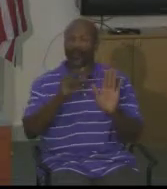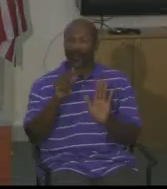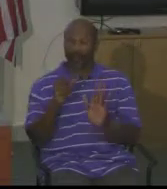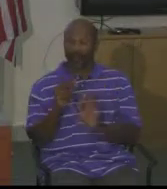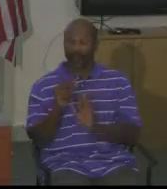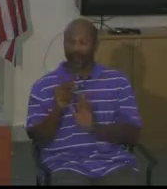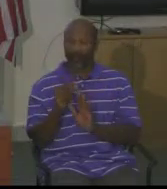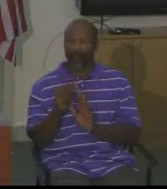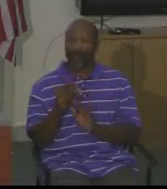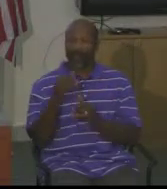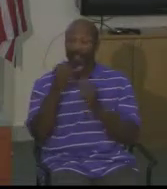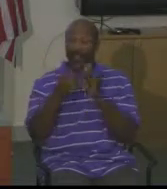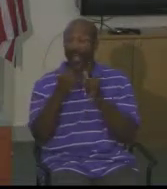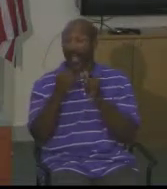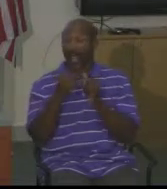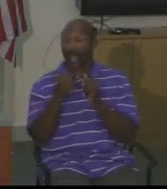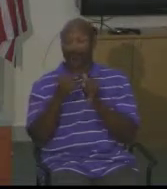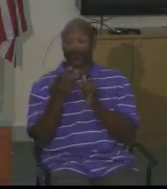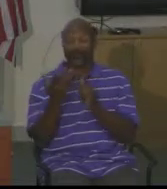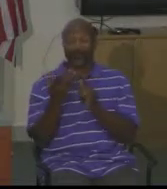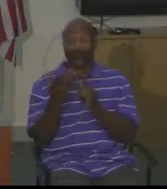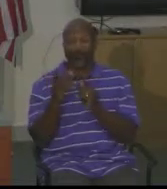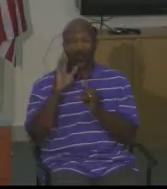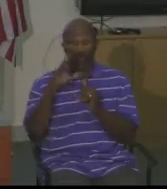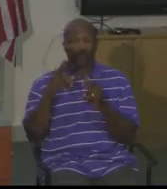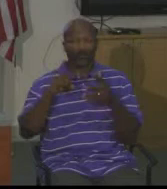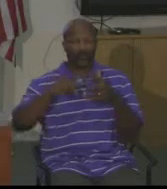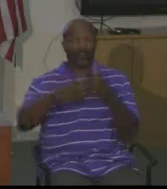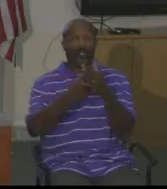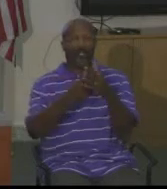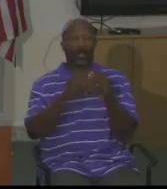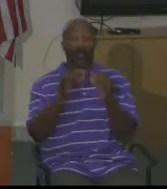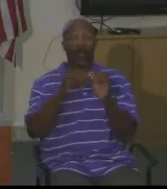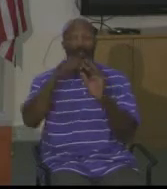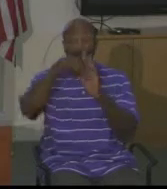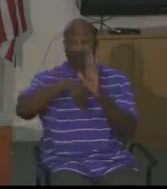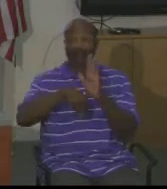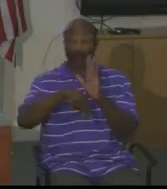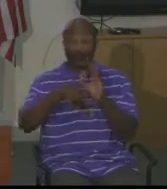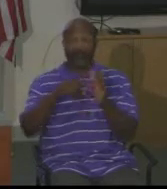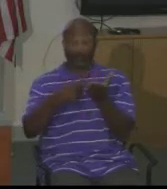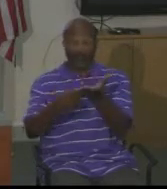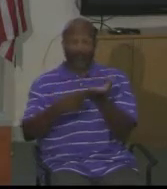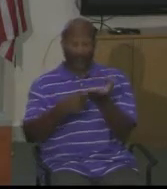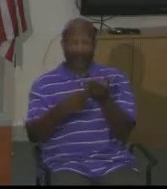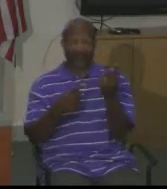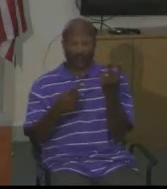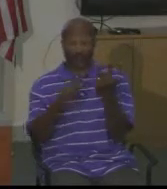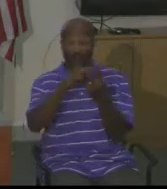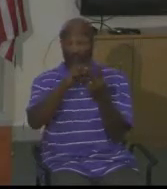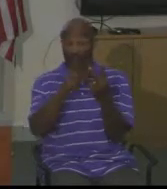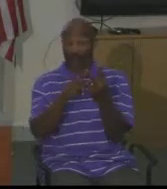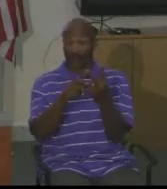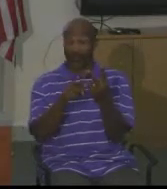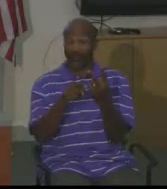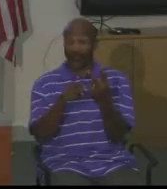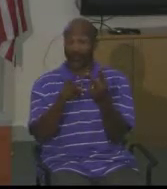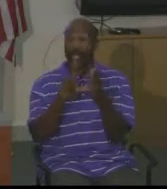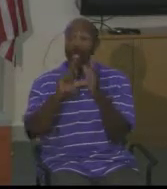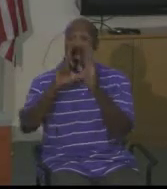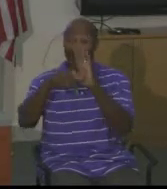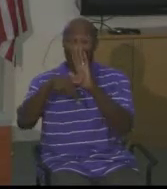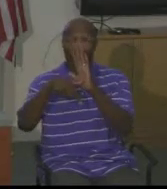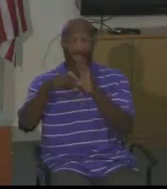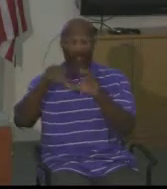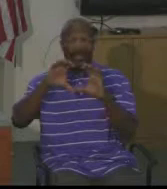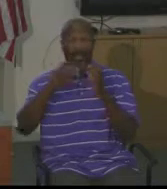The last two are just an introduction. We're actually going to go in great detail and these two different things late in the